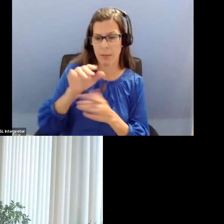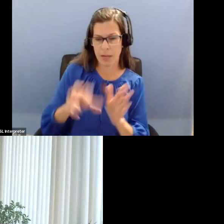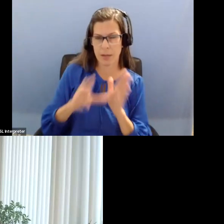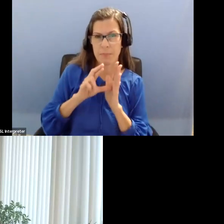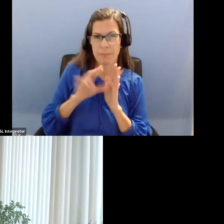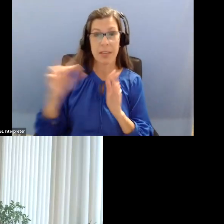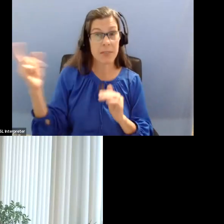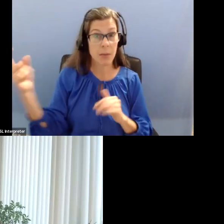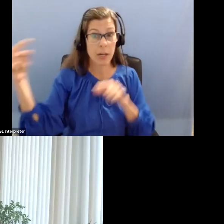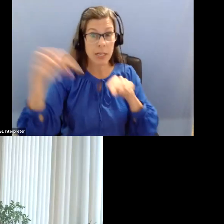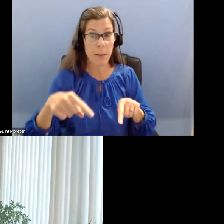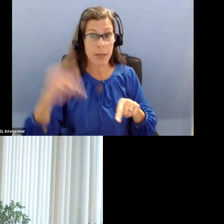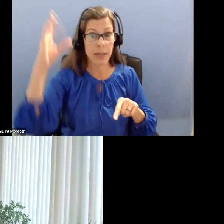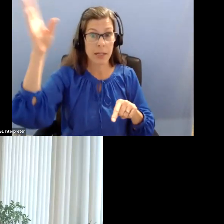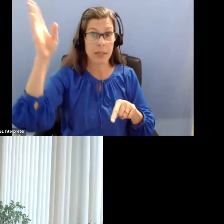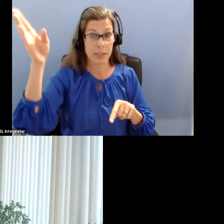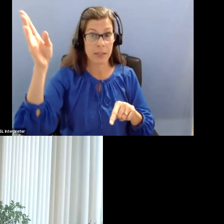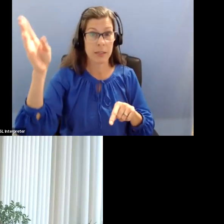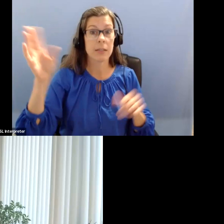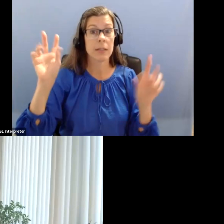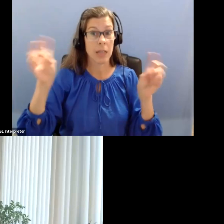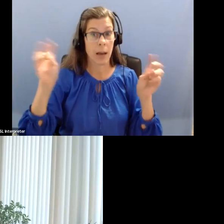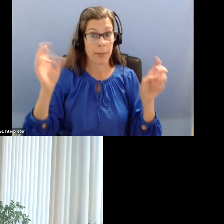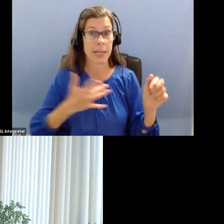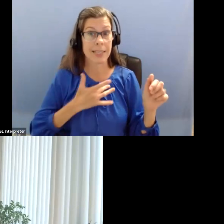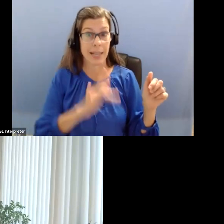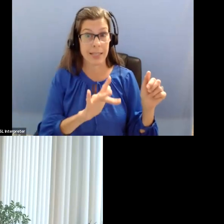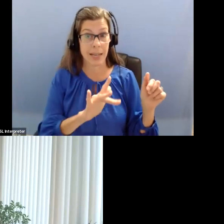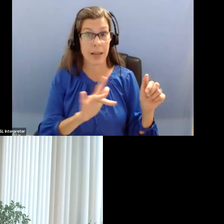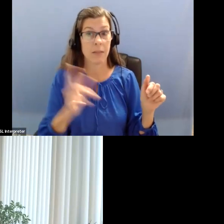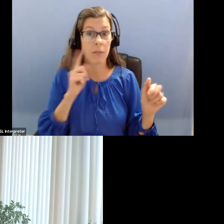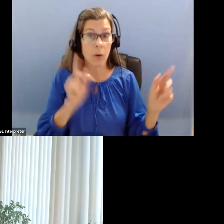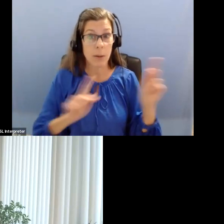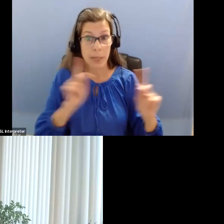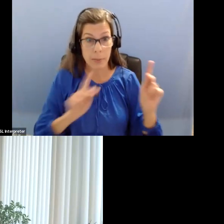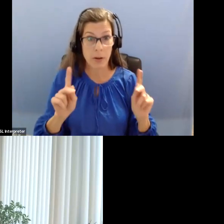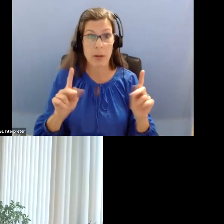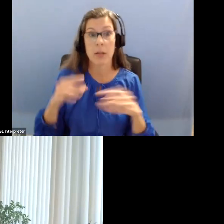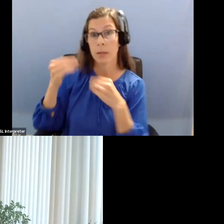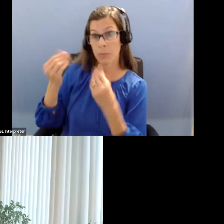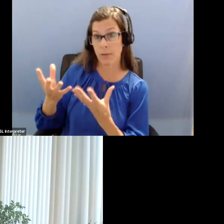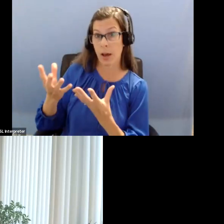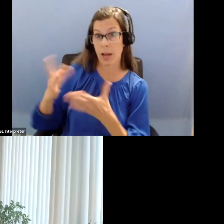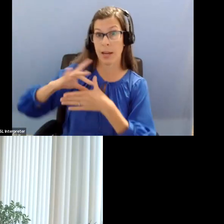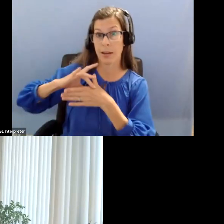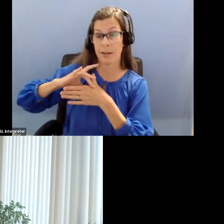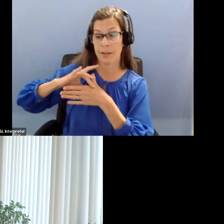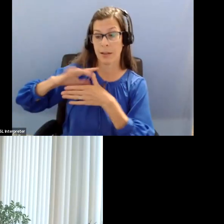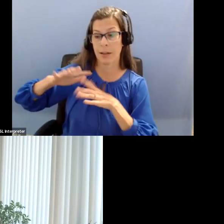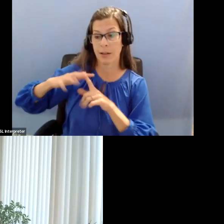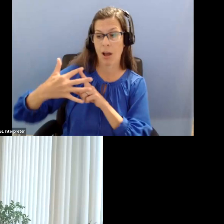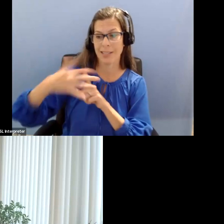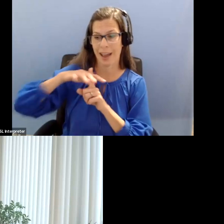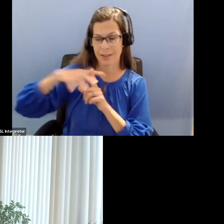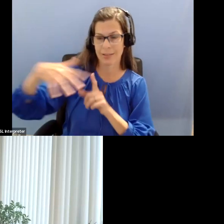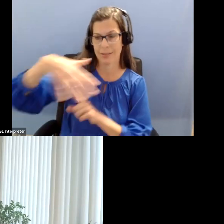very sensitive for some of our members, and we can provide them with that context and also